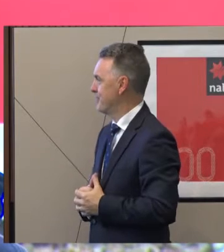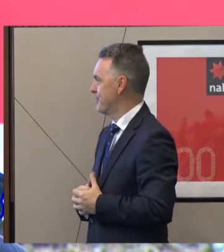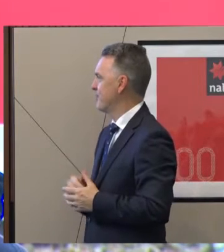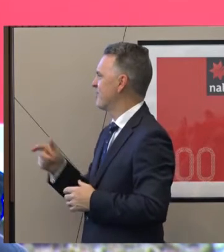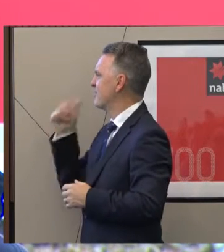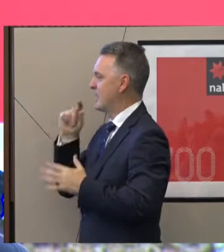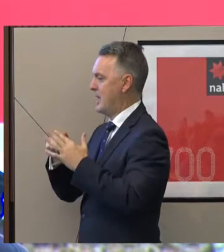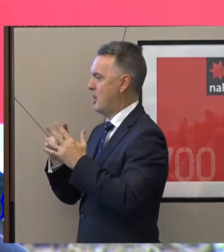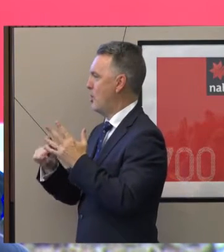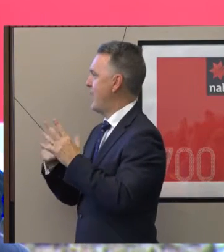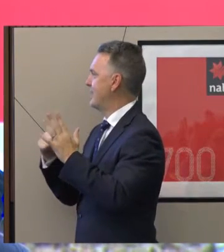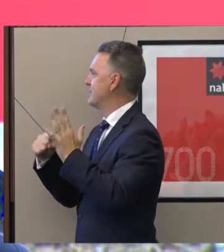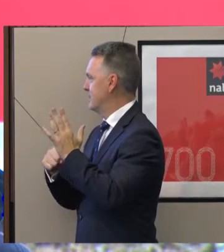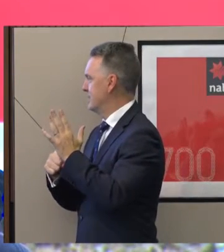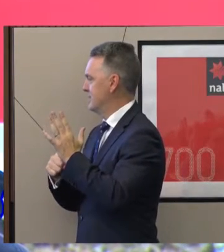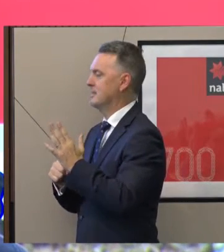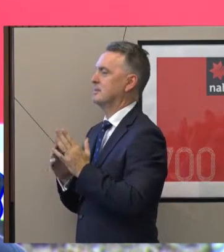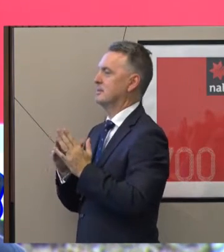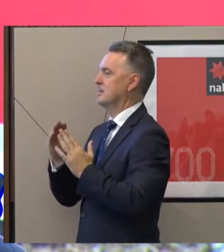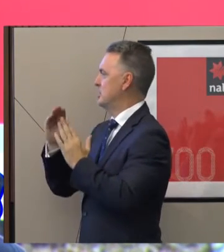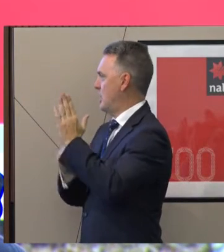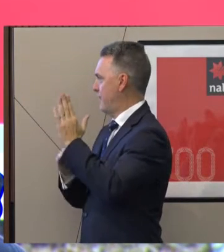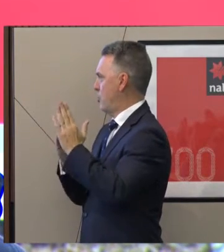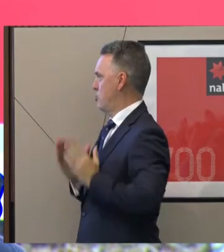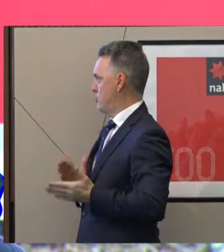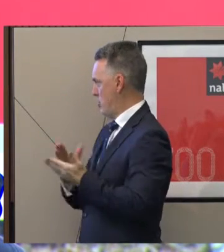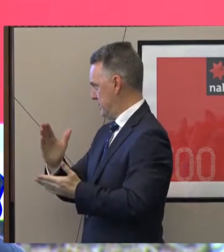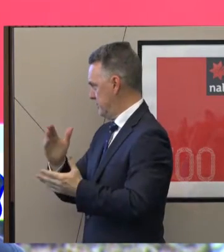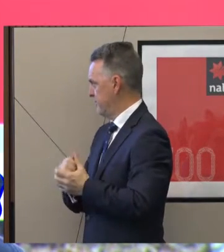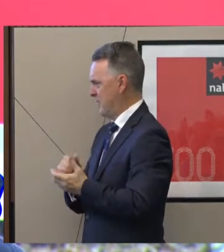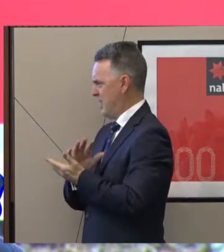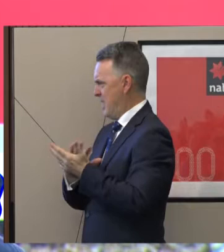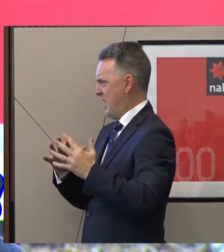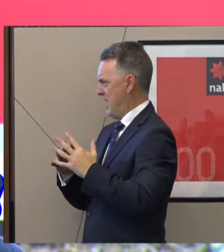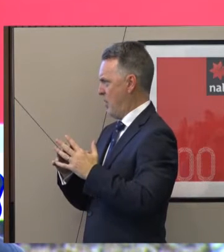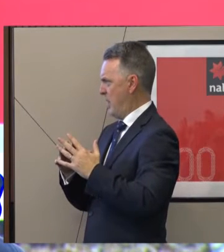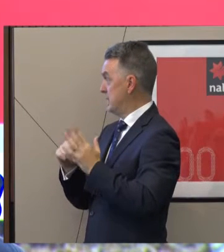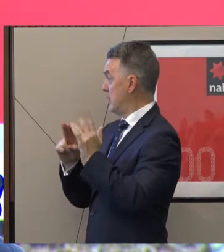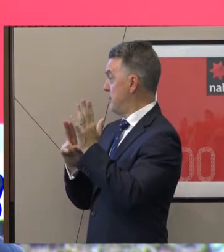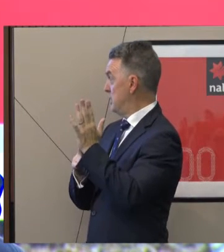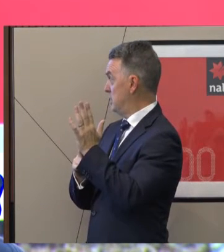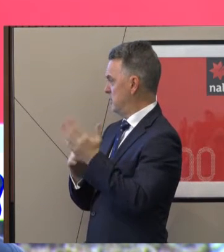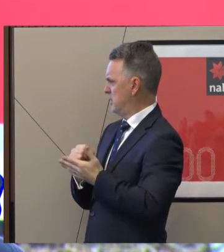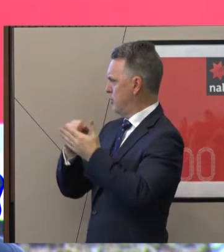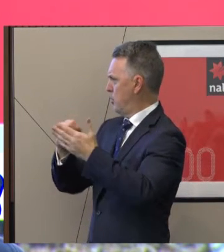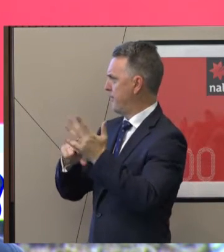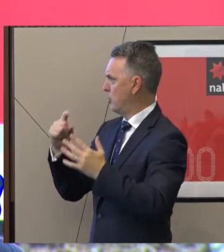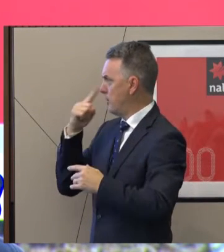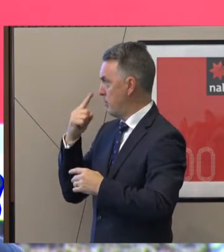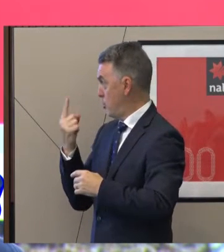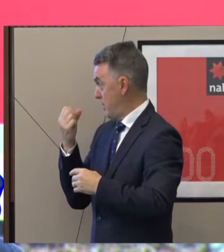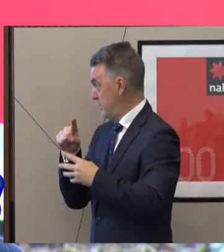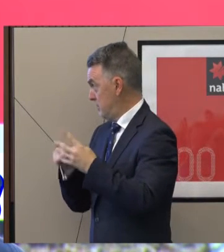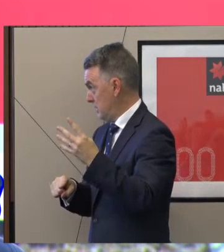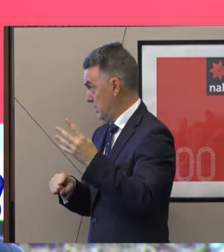Equal Opportunity Act and the Victorian Charter for Human Rights for a while now. How has the Commission been able to support Victorians with